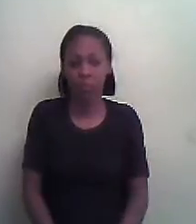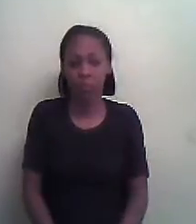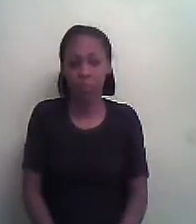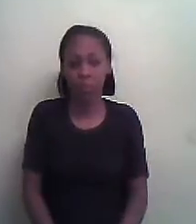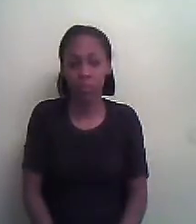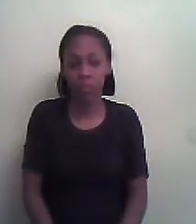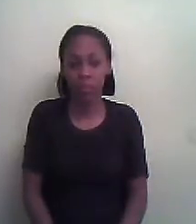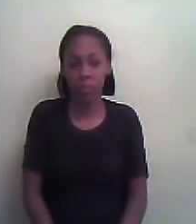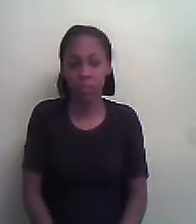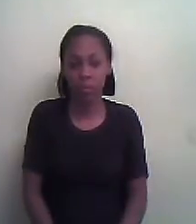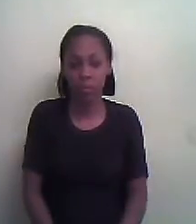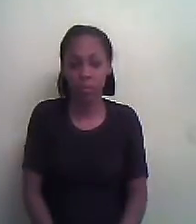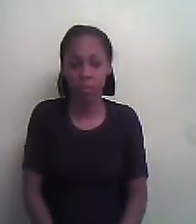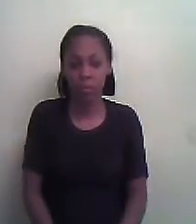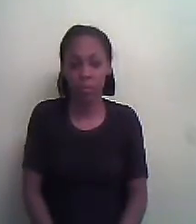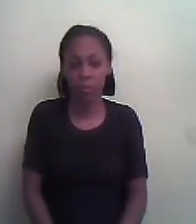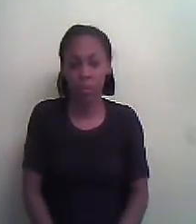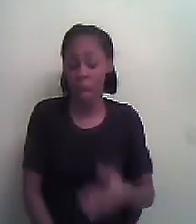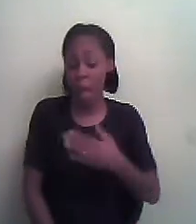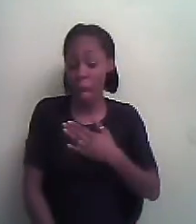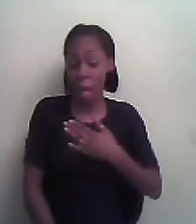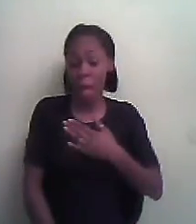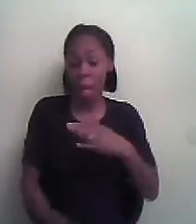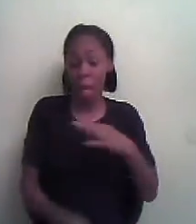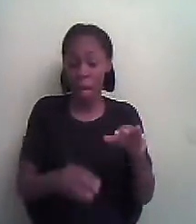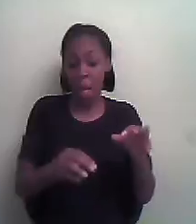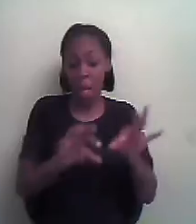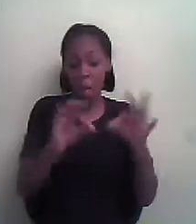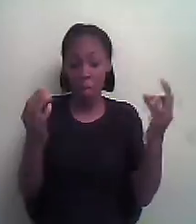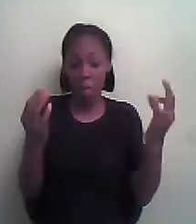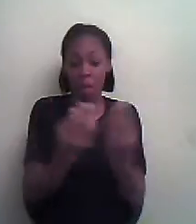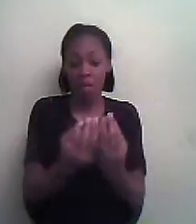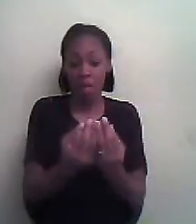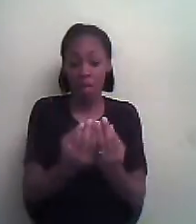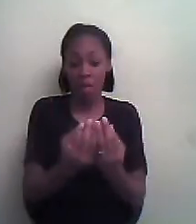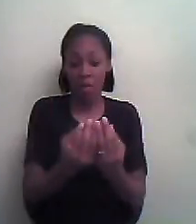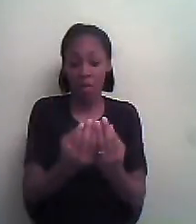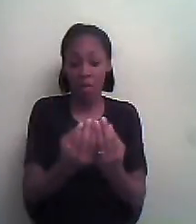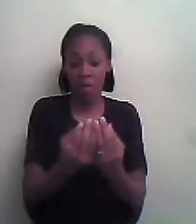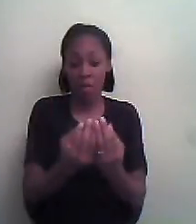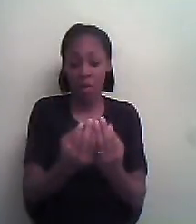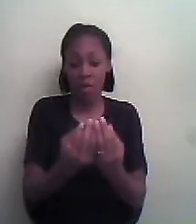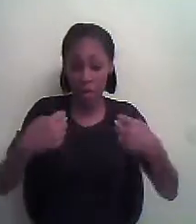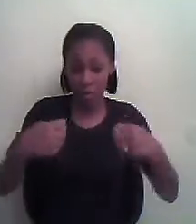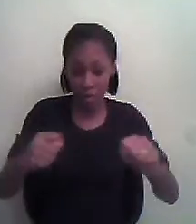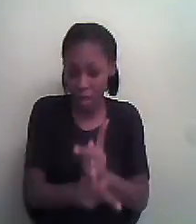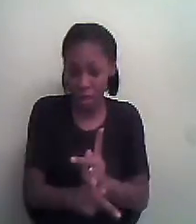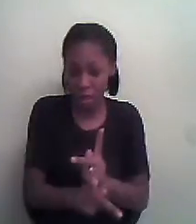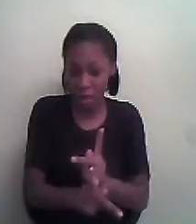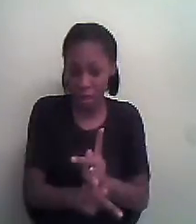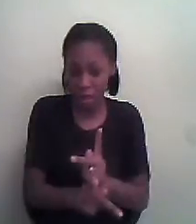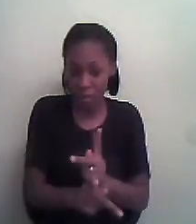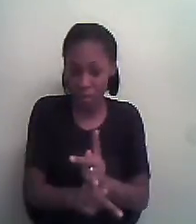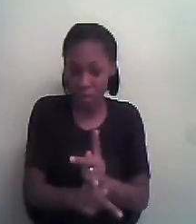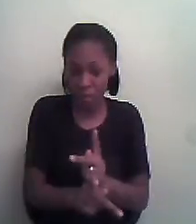we try and keep the same tradition that we had in my grandmother's time of meeting on Sunday evening and having a family meal